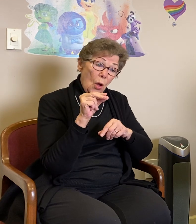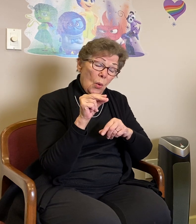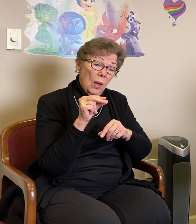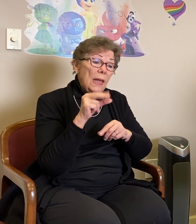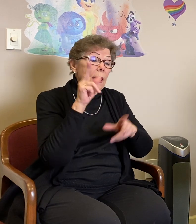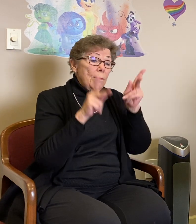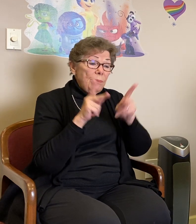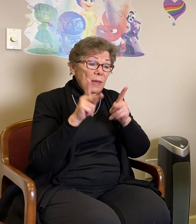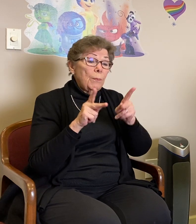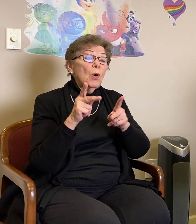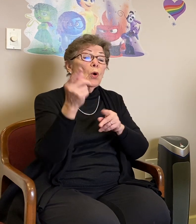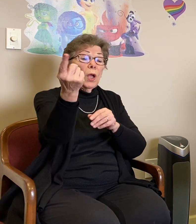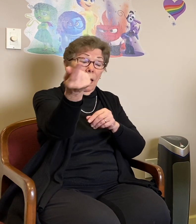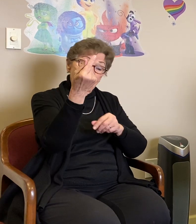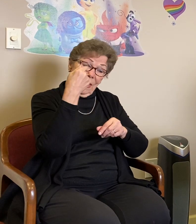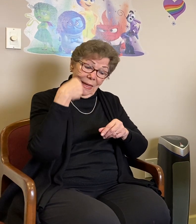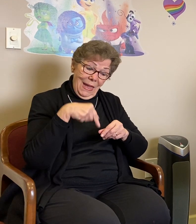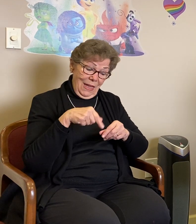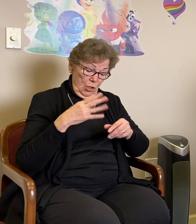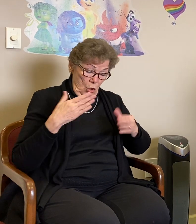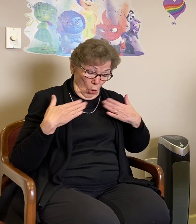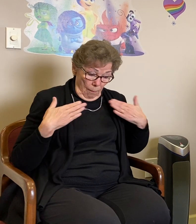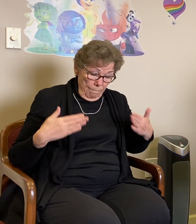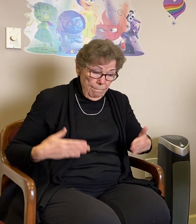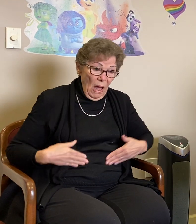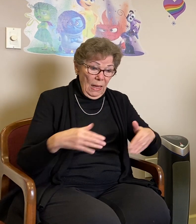coming inside your body boundary